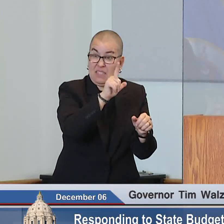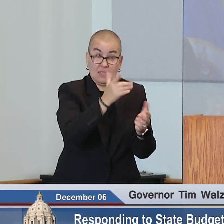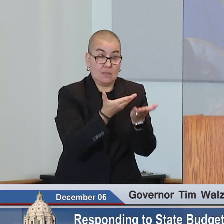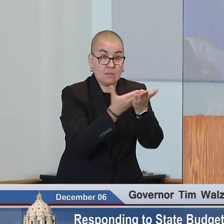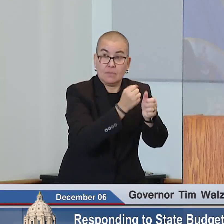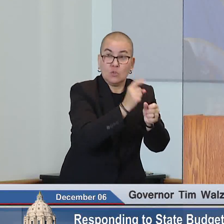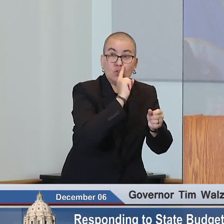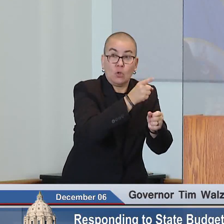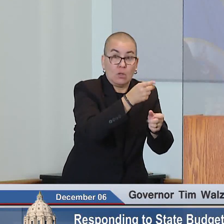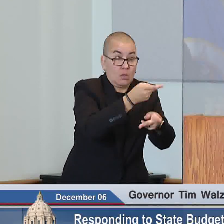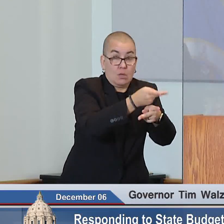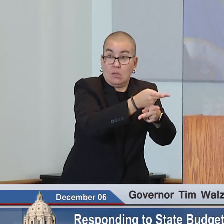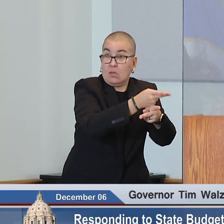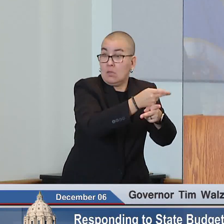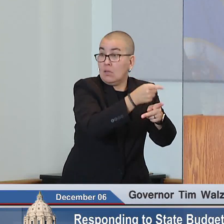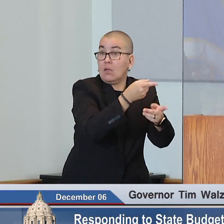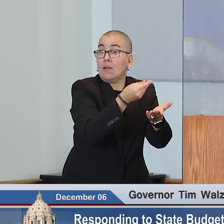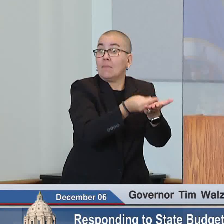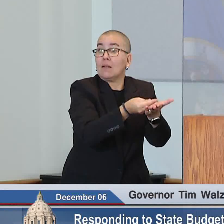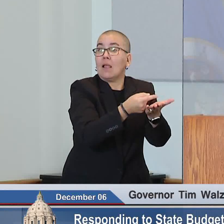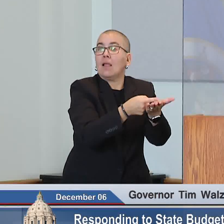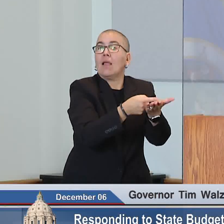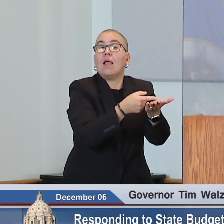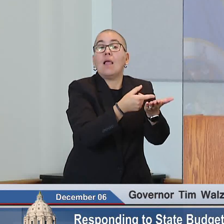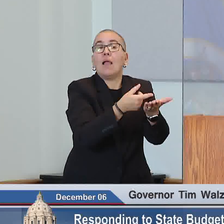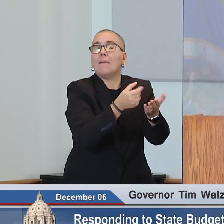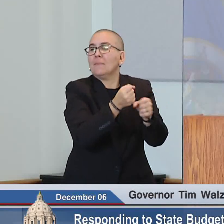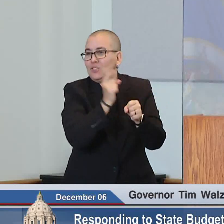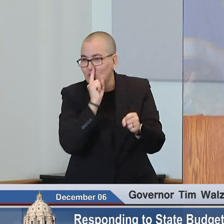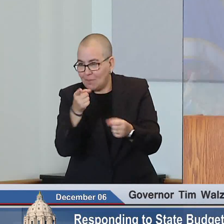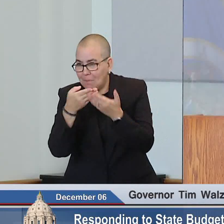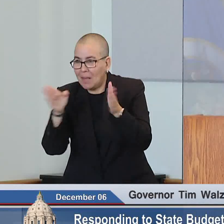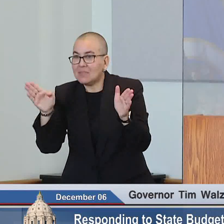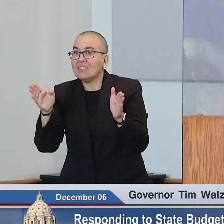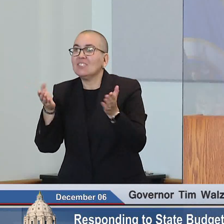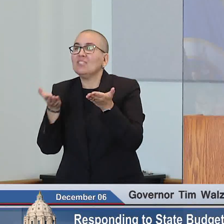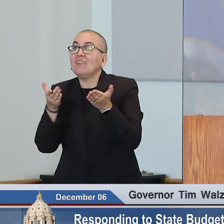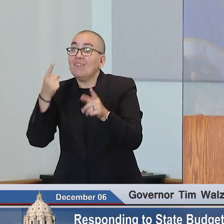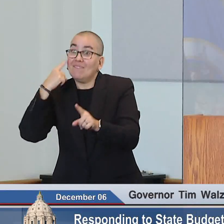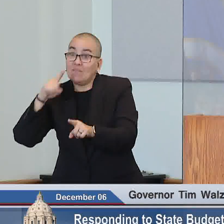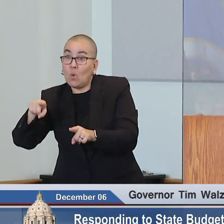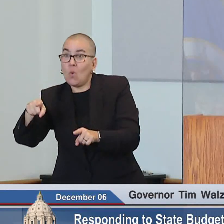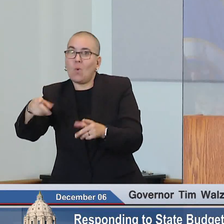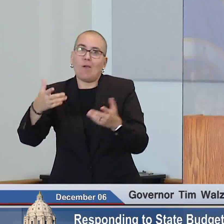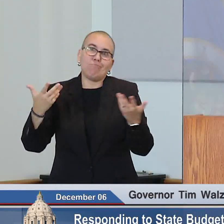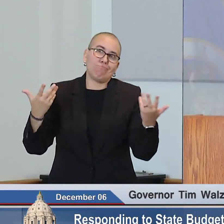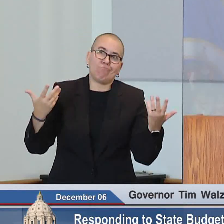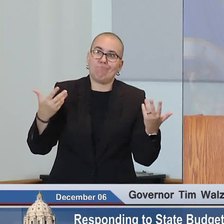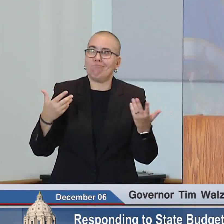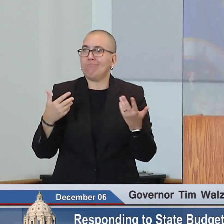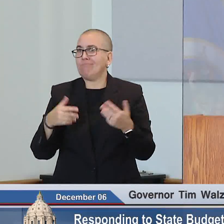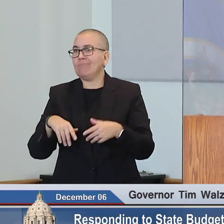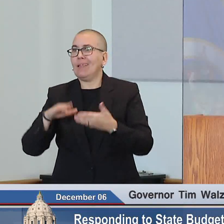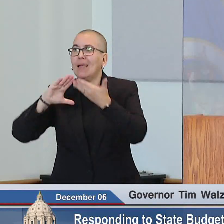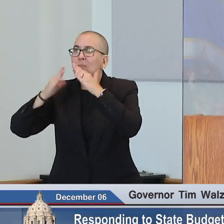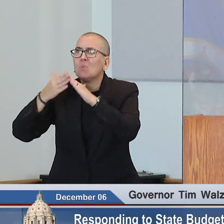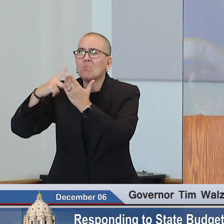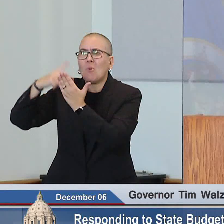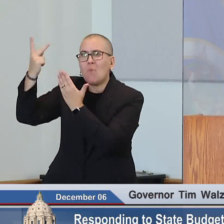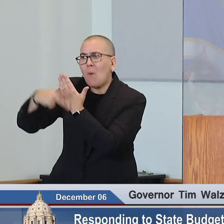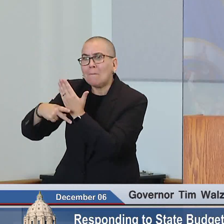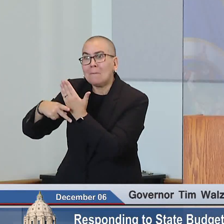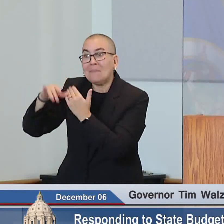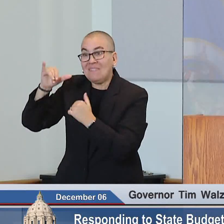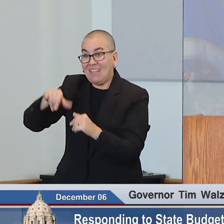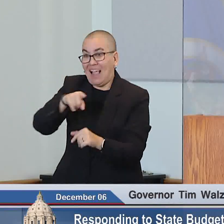the form of public safety, whether that be grants to community programs or for more policing, all of those things reduce costs on local governments